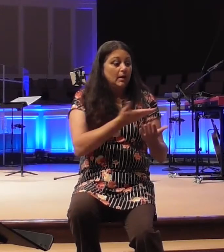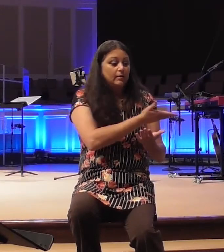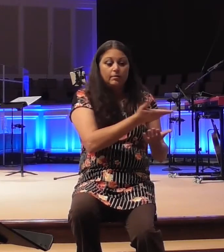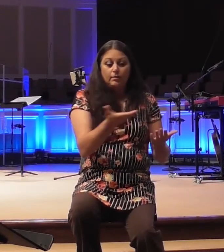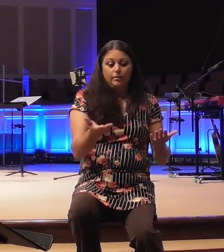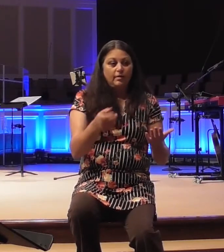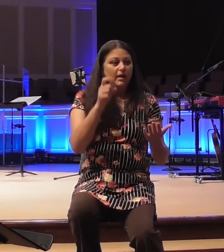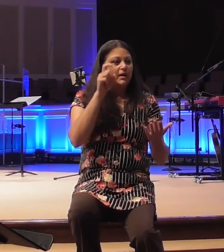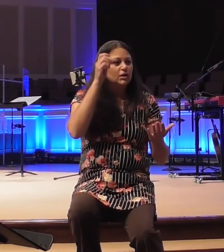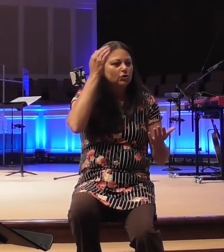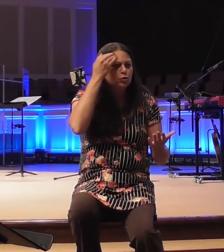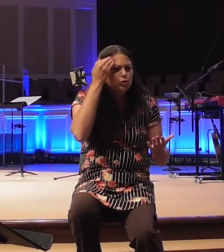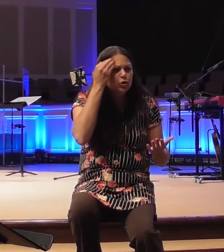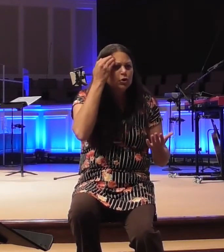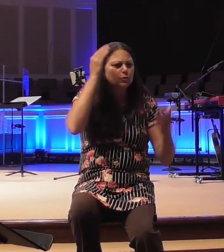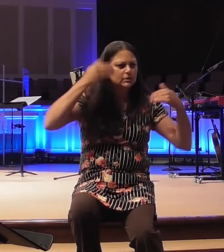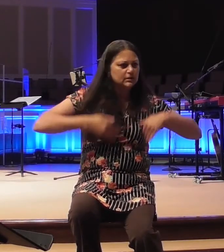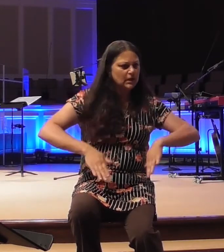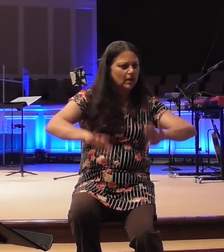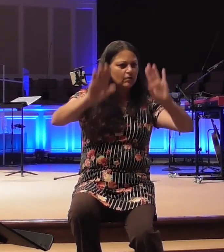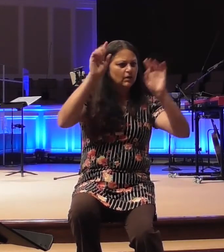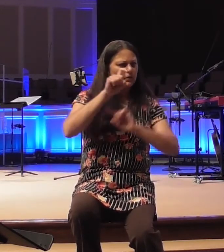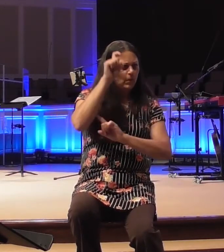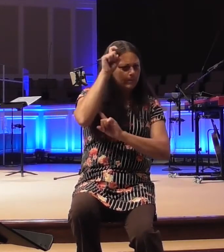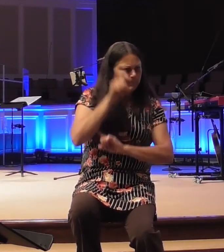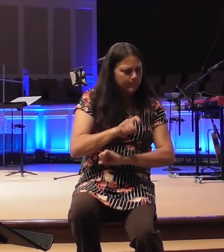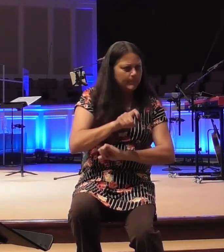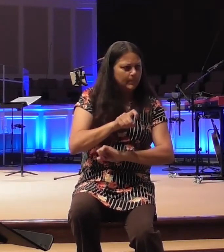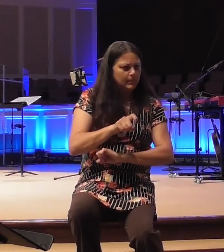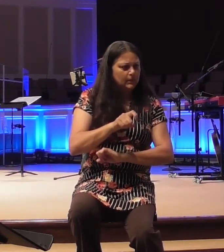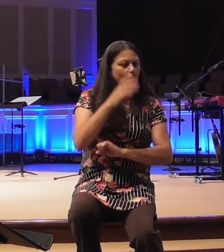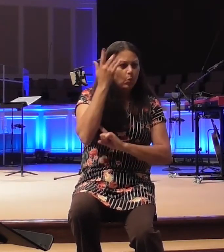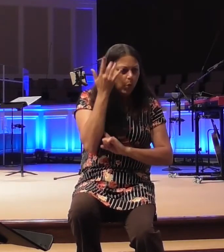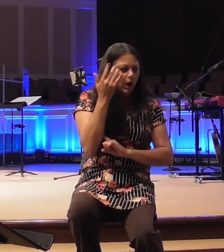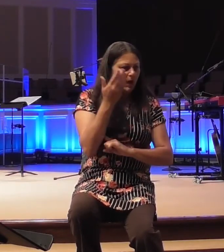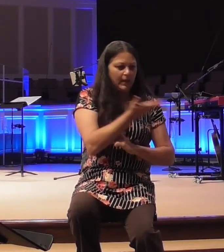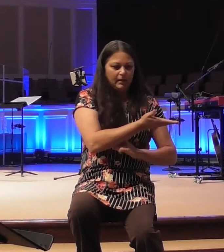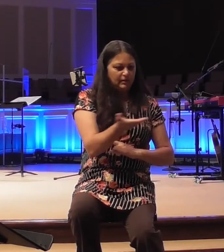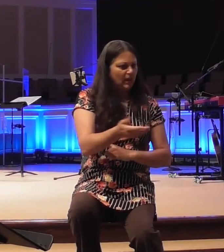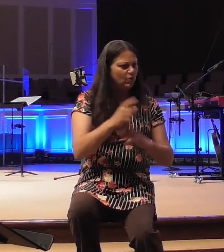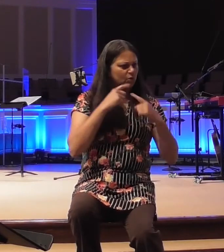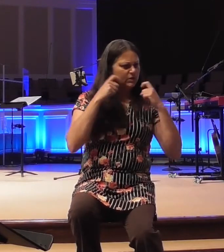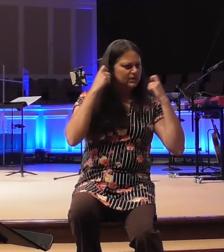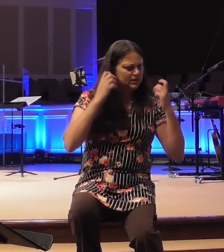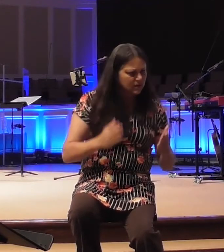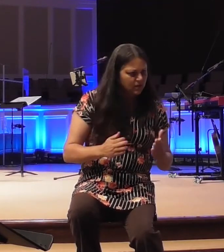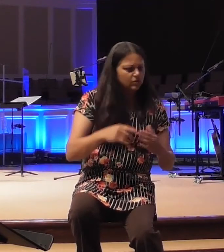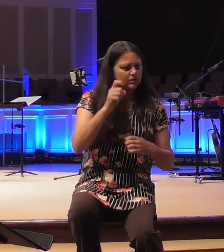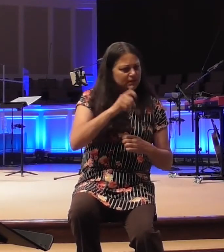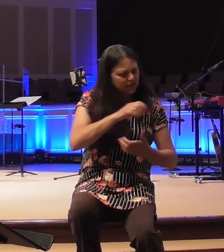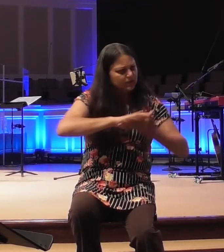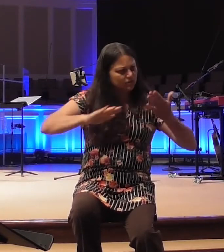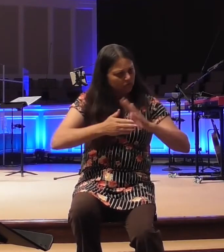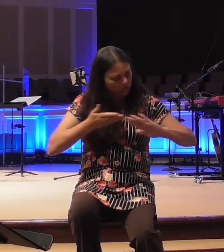the center. They were sinners in need of forgiveness. That's what caused them to be